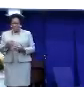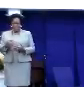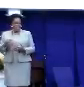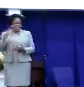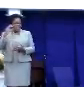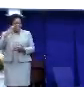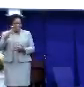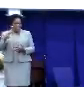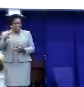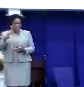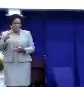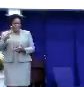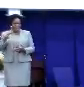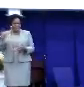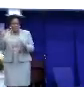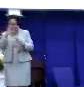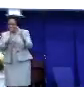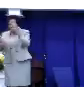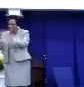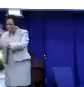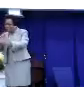I see y'all got to look it up too.